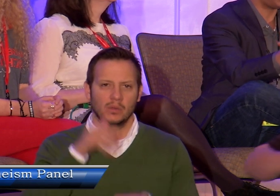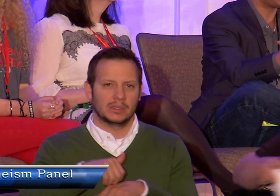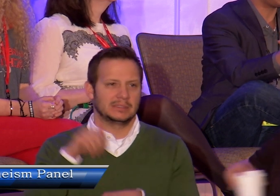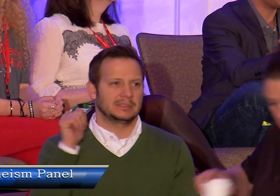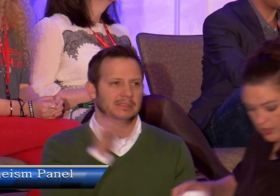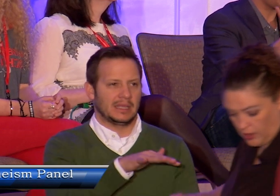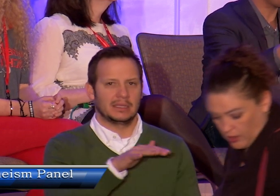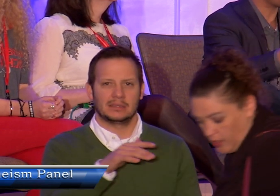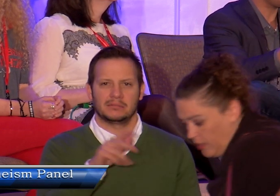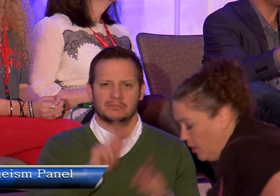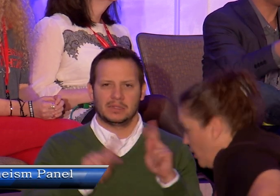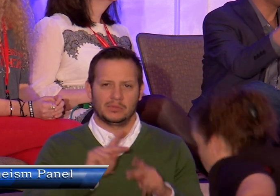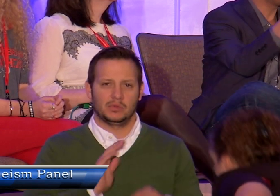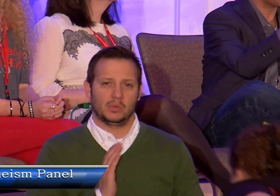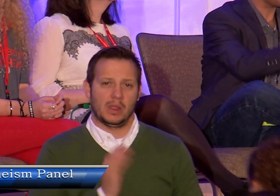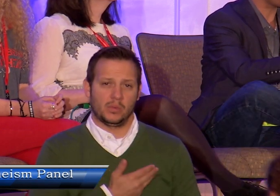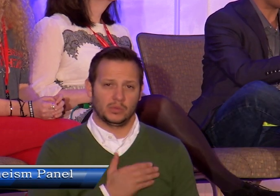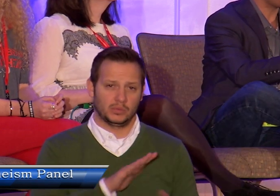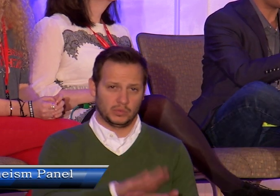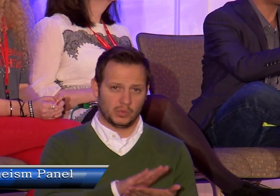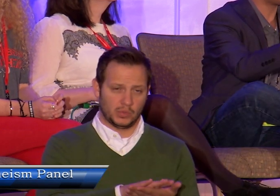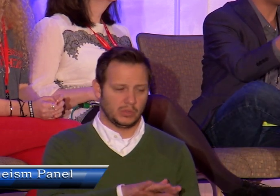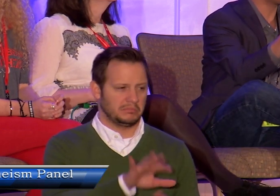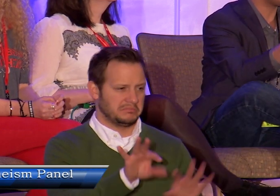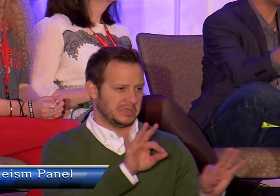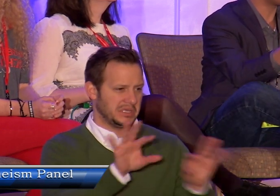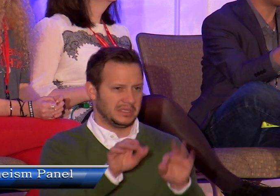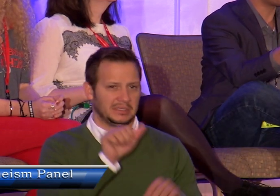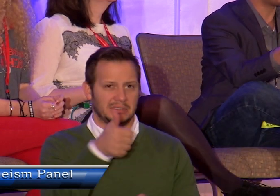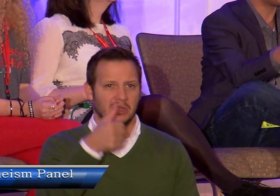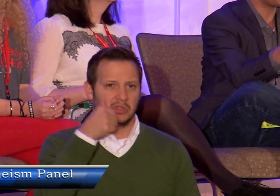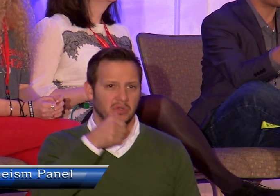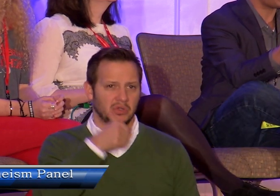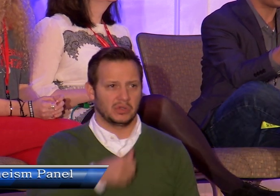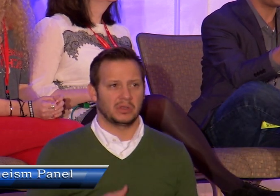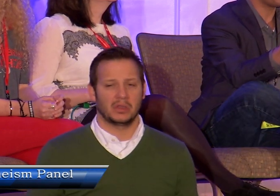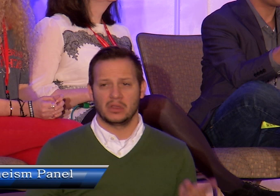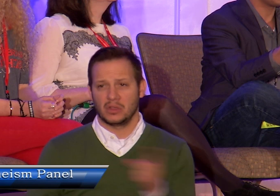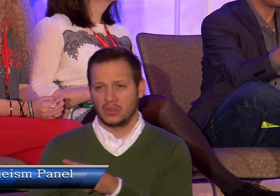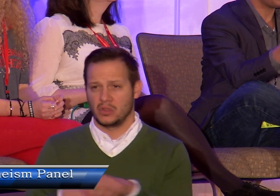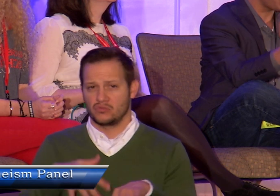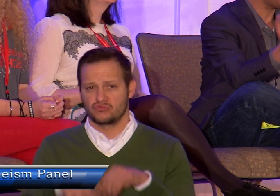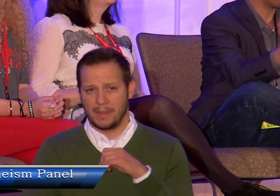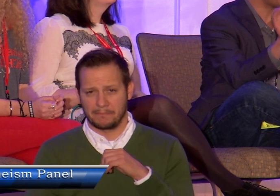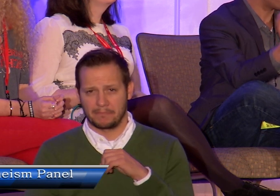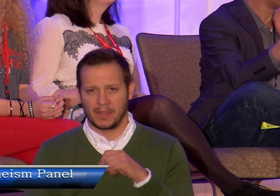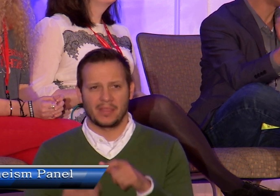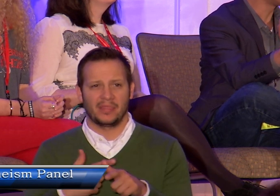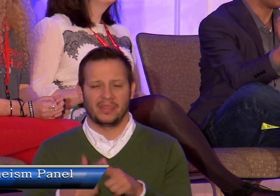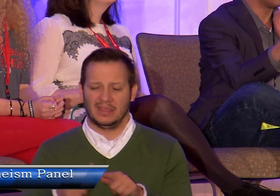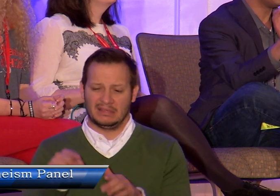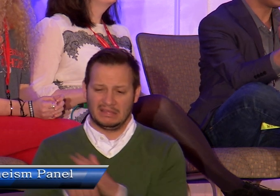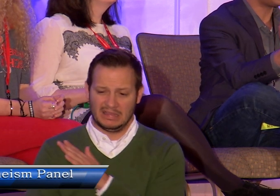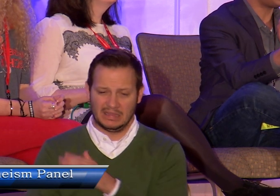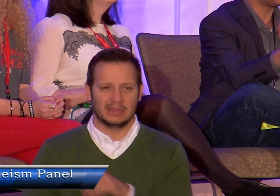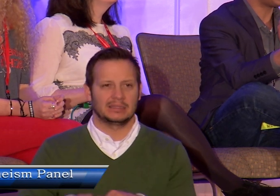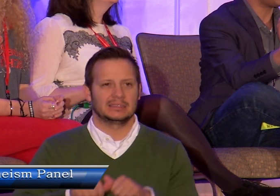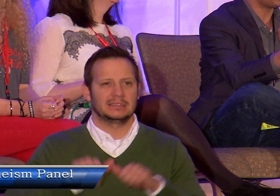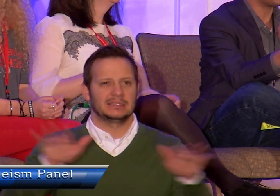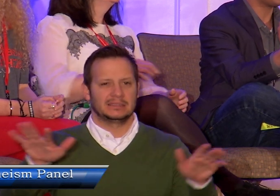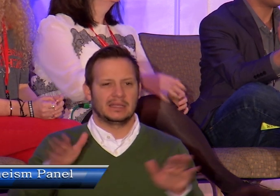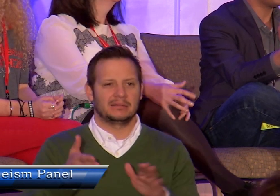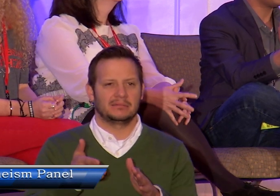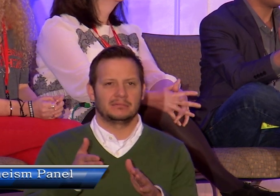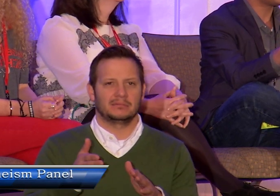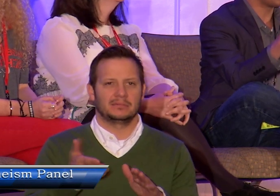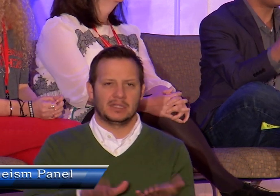random girls and then rape them and send their dead bodies to their family. That was how brutal Saddam Hussein